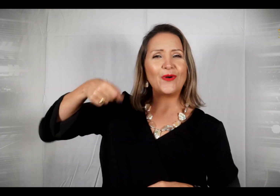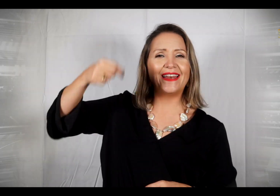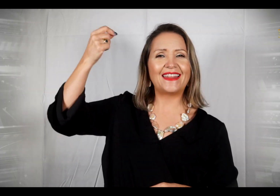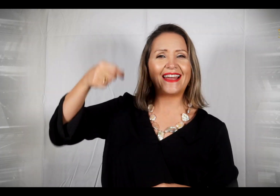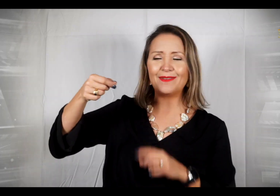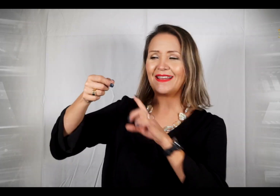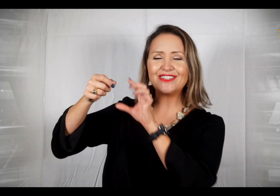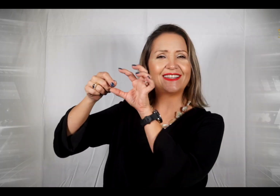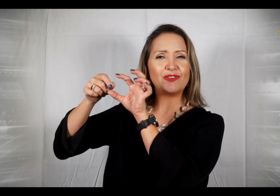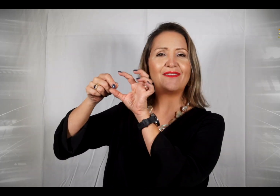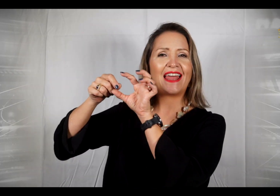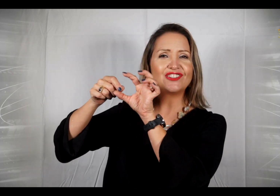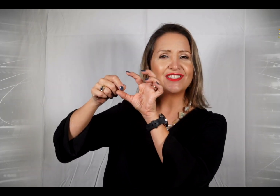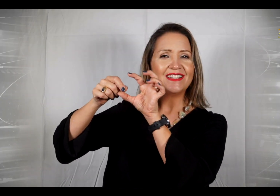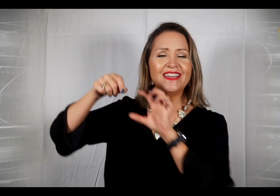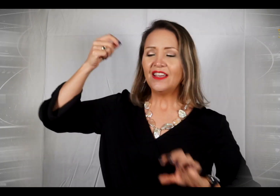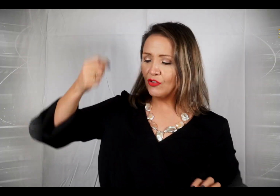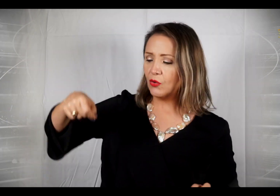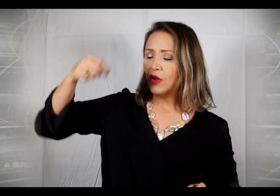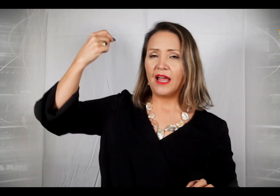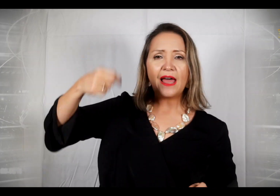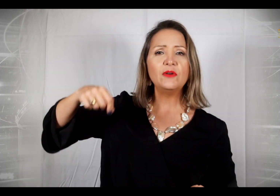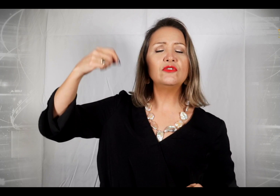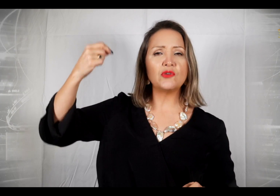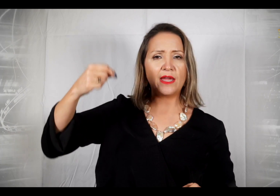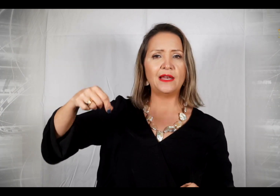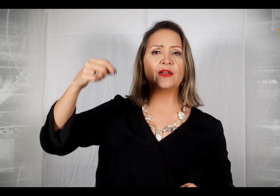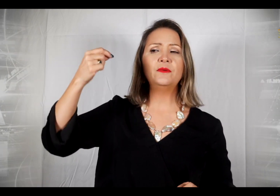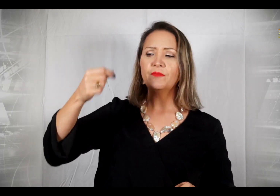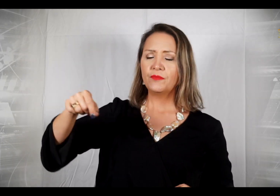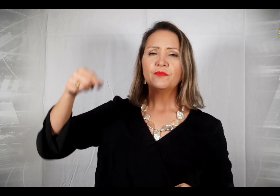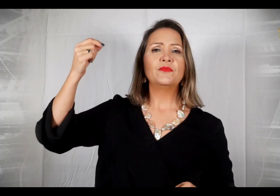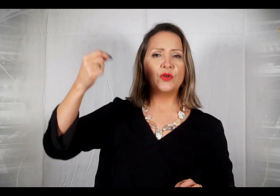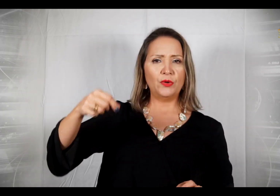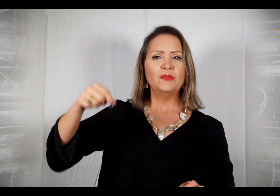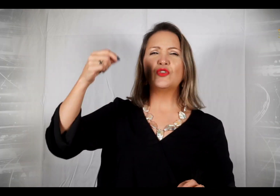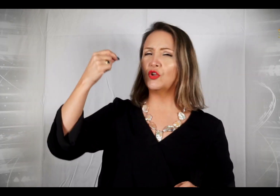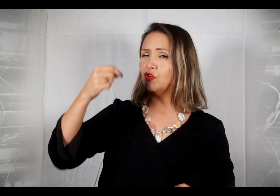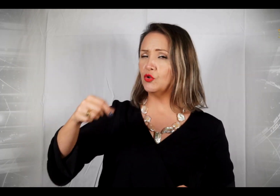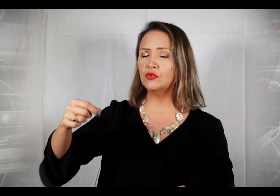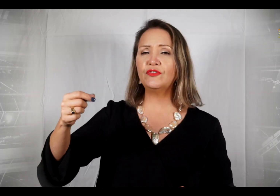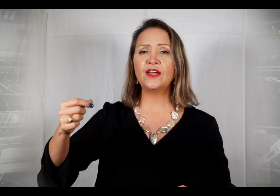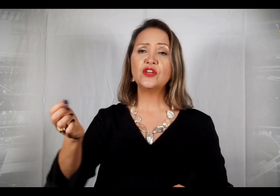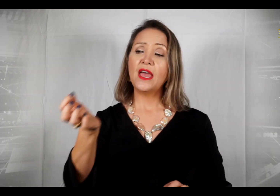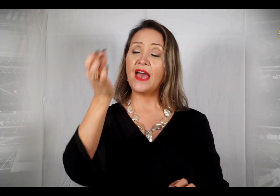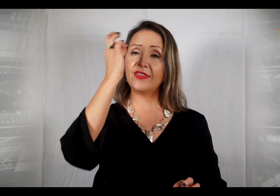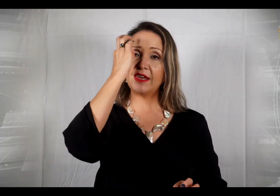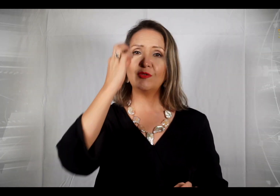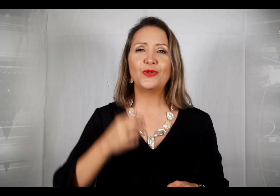like that, imagining that you have a lash. So allow it to dry a little, so it doesn't look too fresh, and then it's when you apply